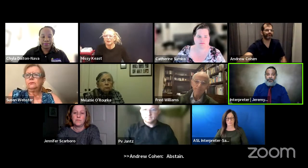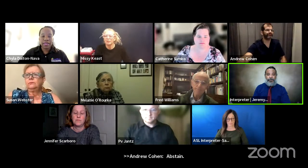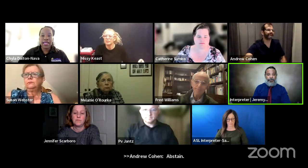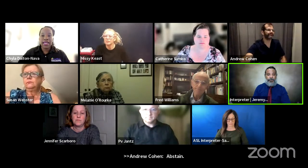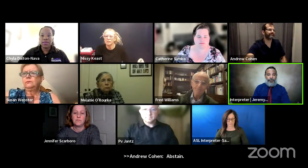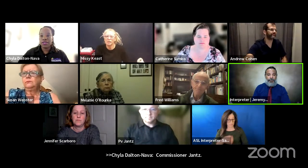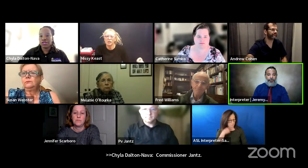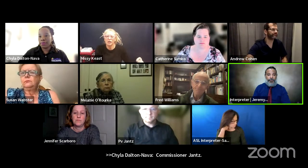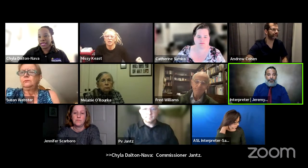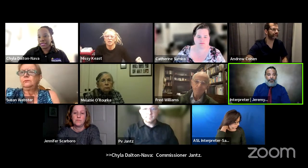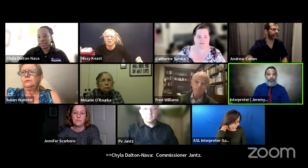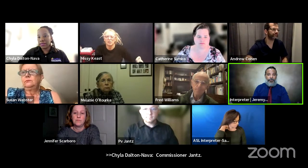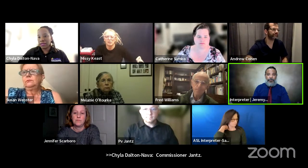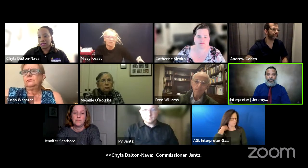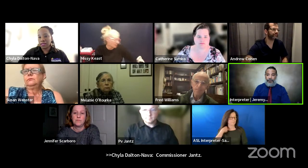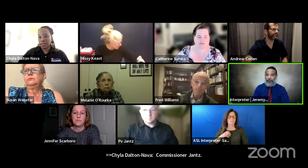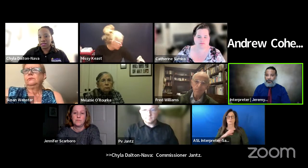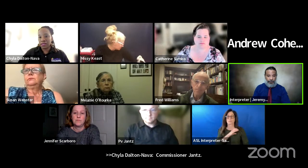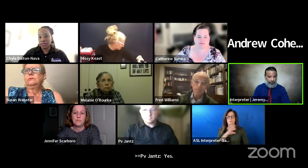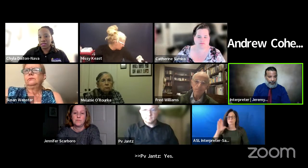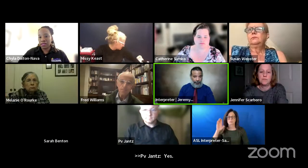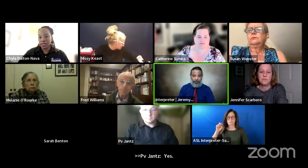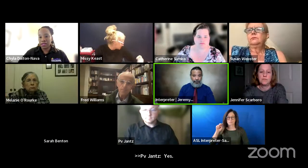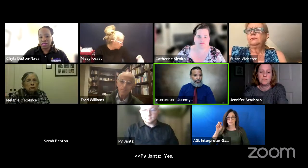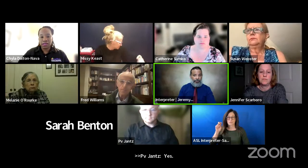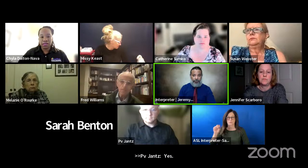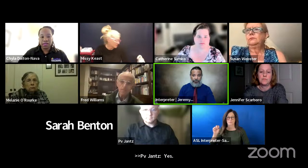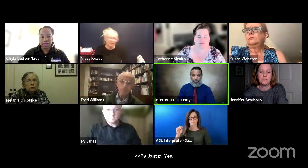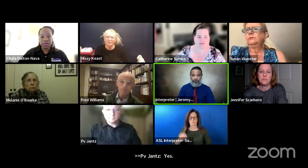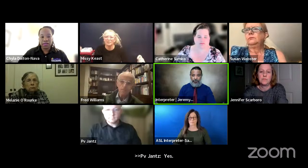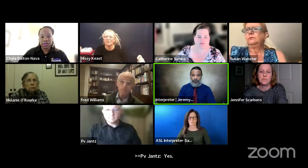Yes. and Commissioner Benton.